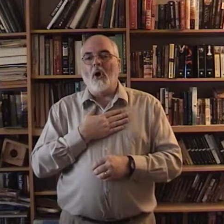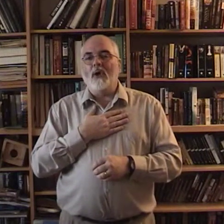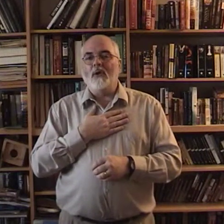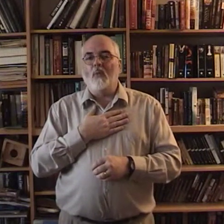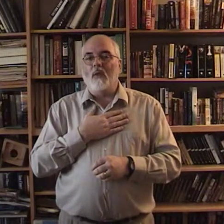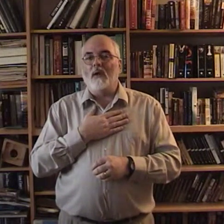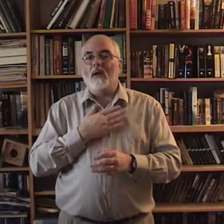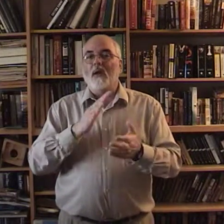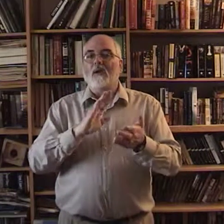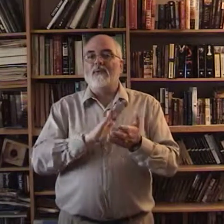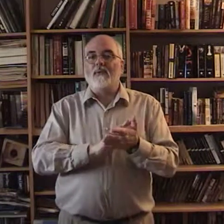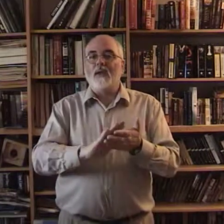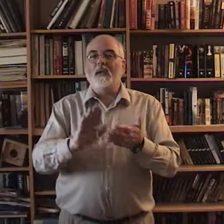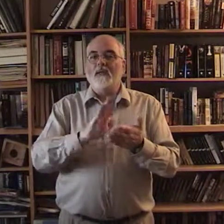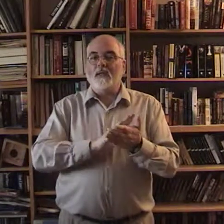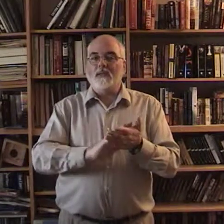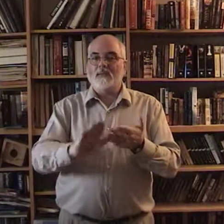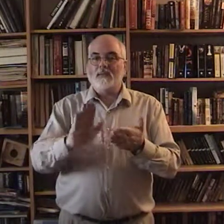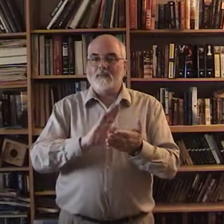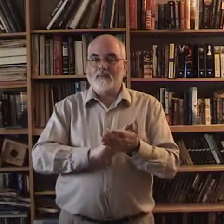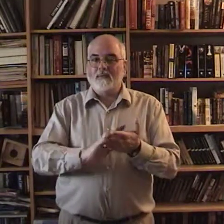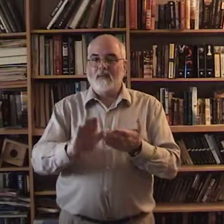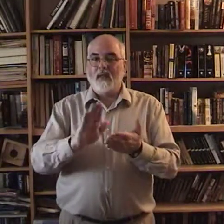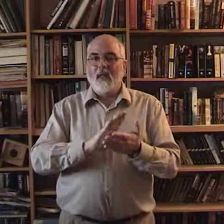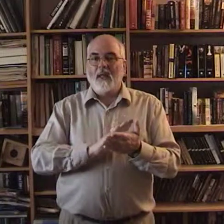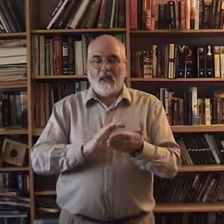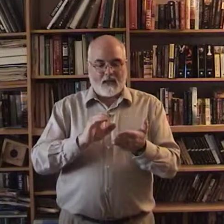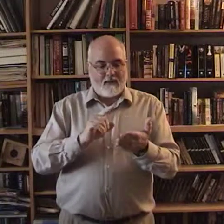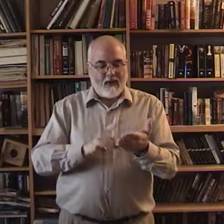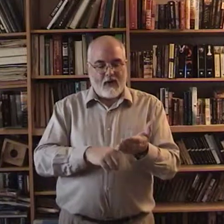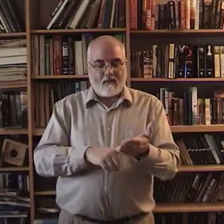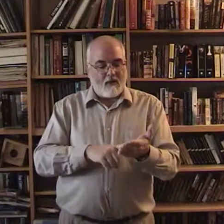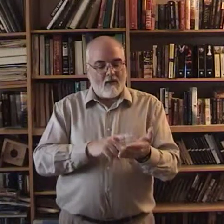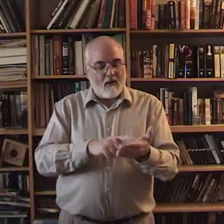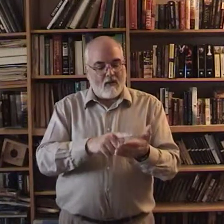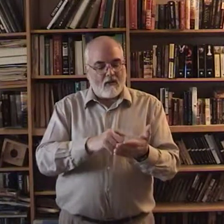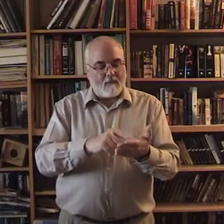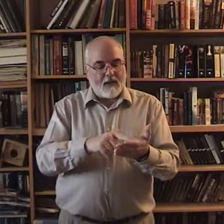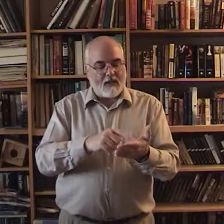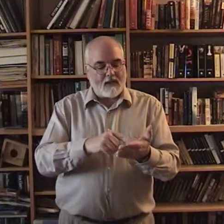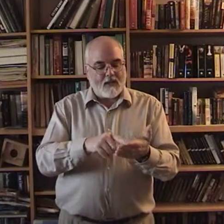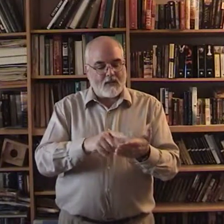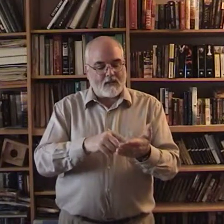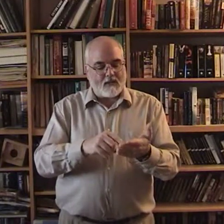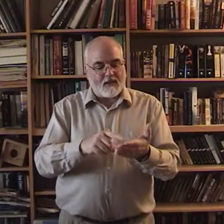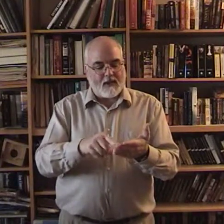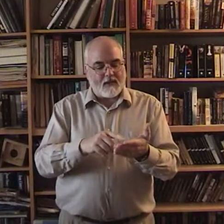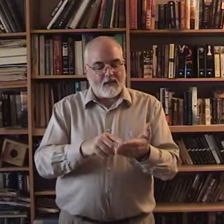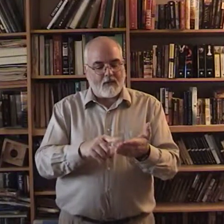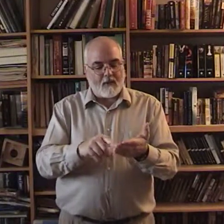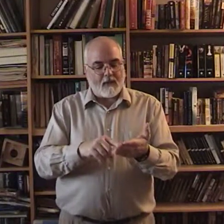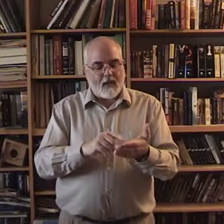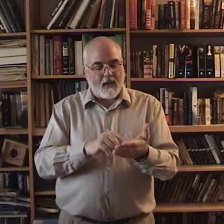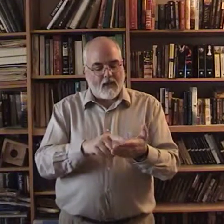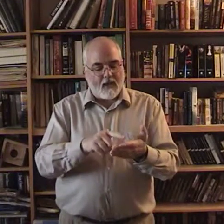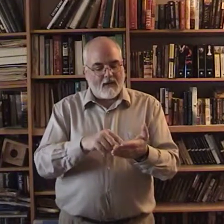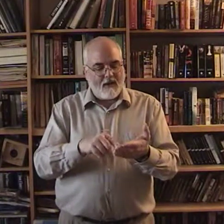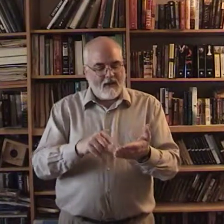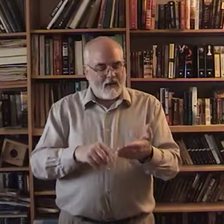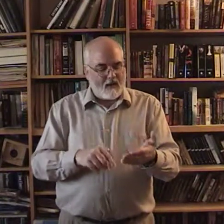Pardon won, forgiveness. If I've got all of my sins listed out here on my hand,